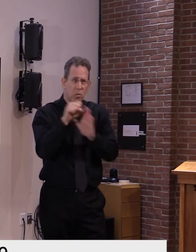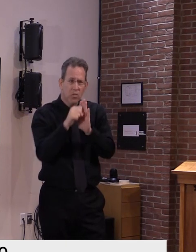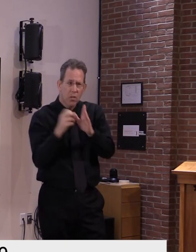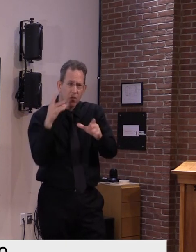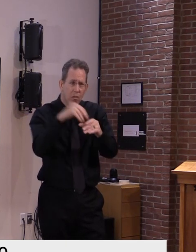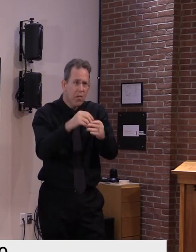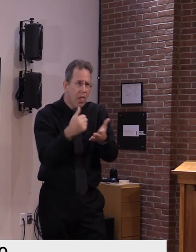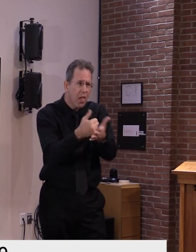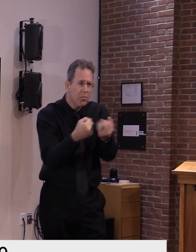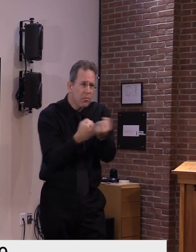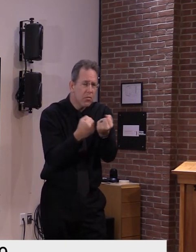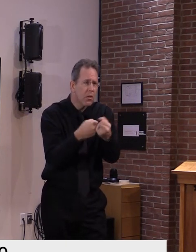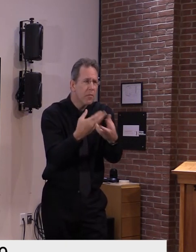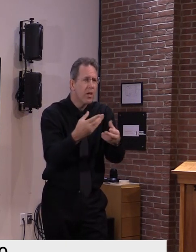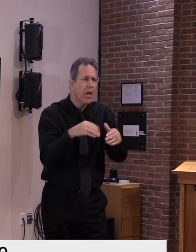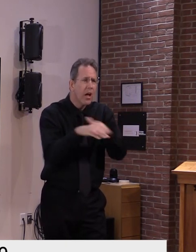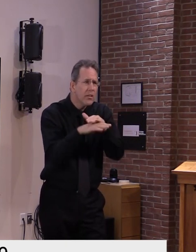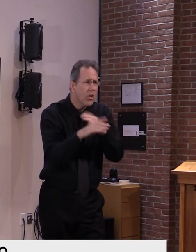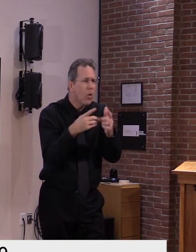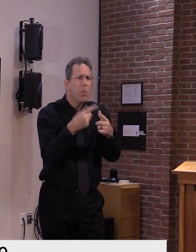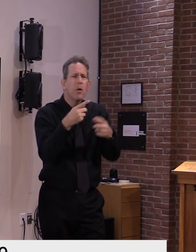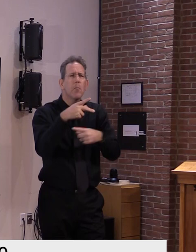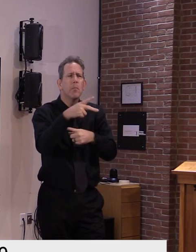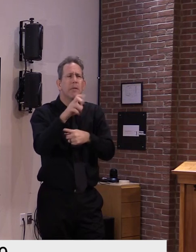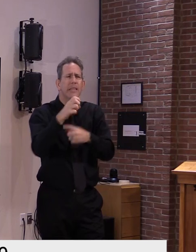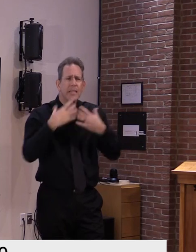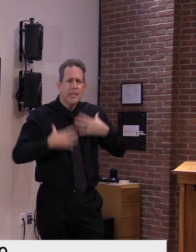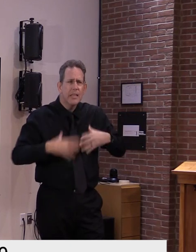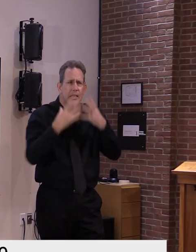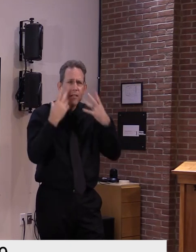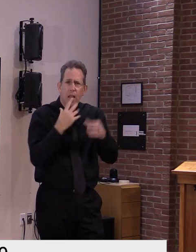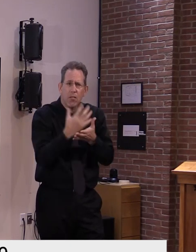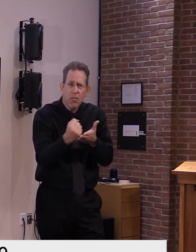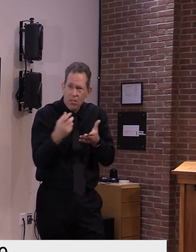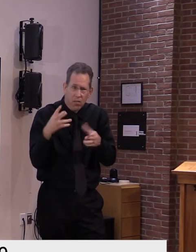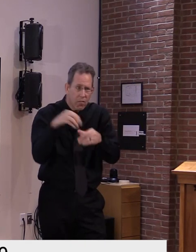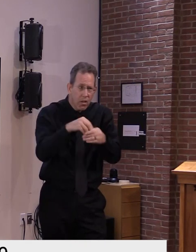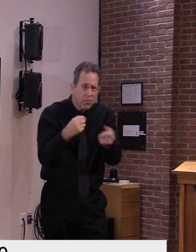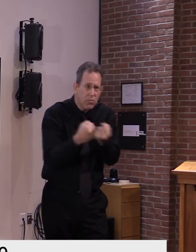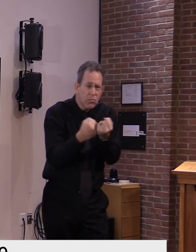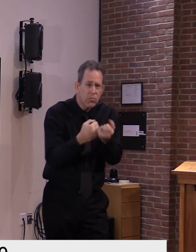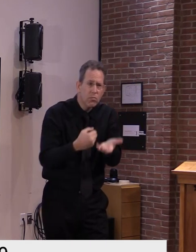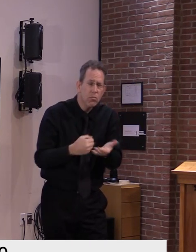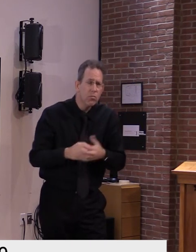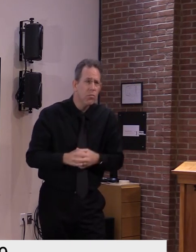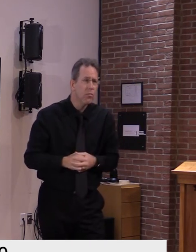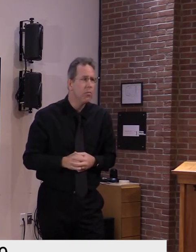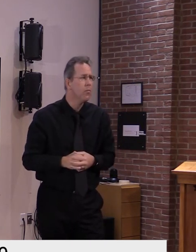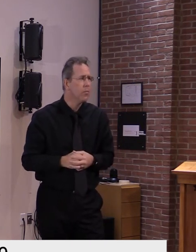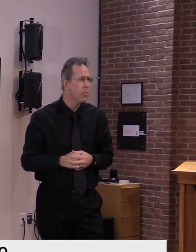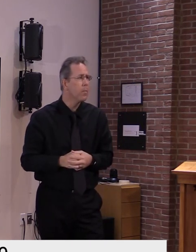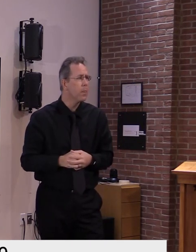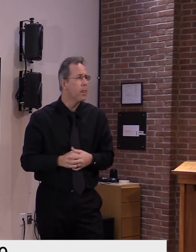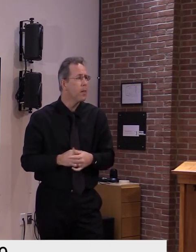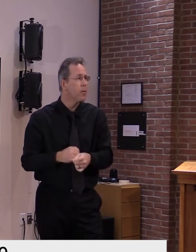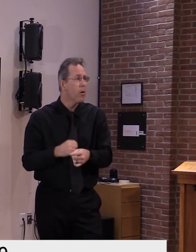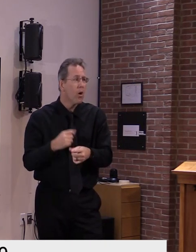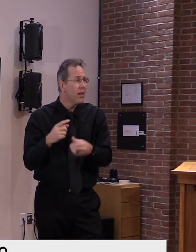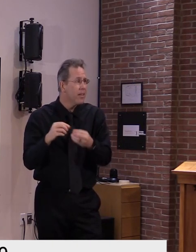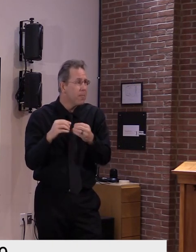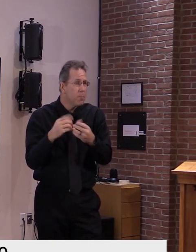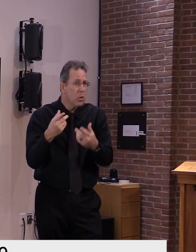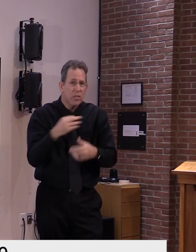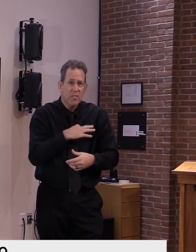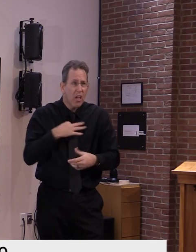gaps in staffing needs? Secretary Smith? Sure. Couple of things. We're making